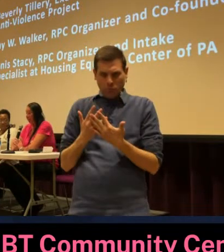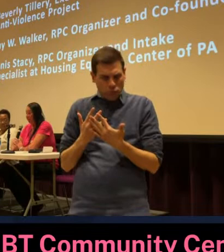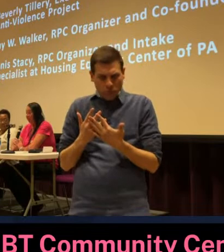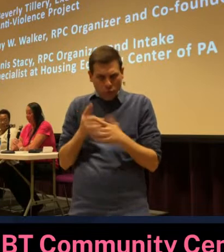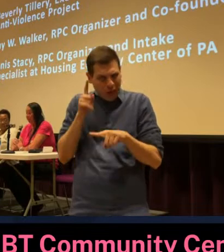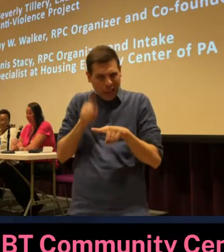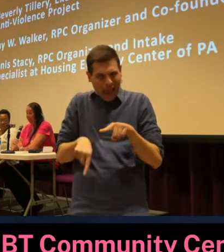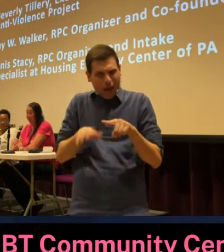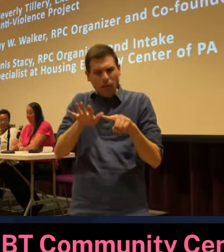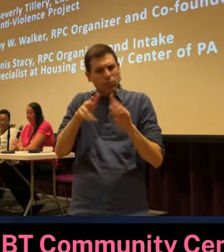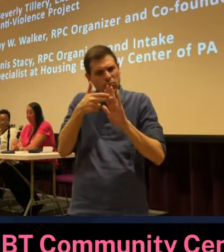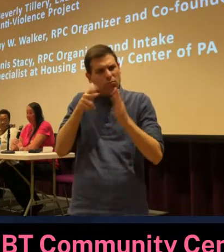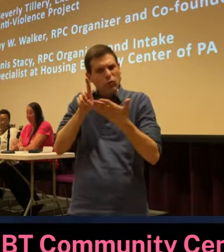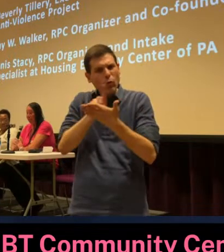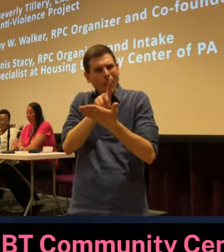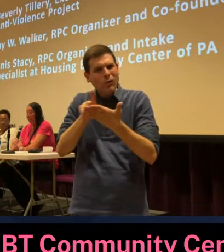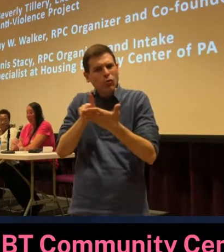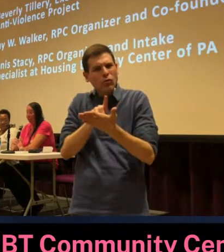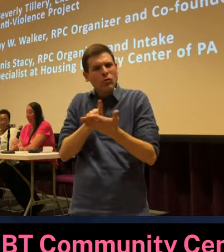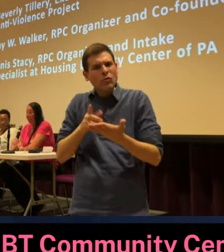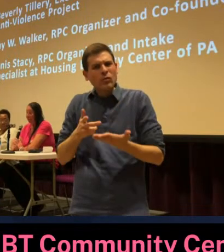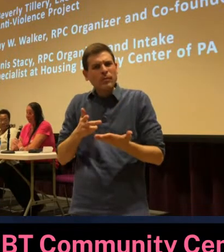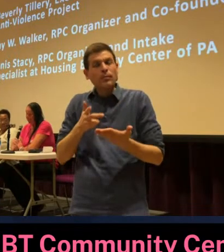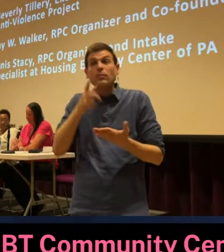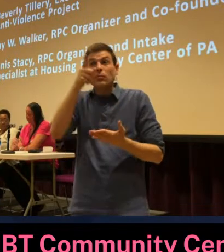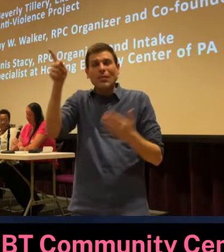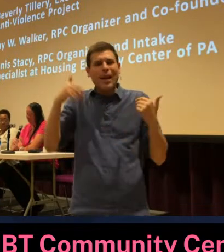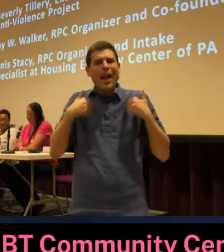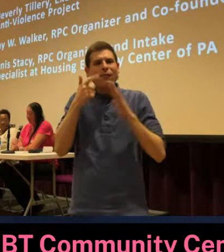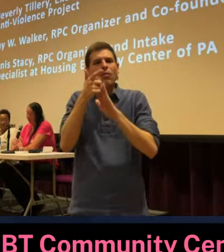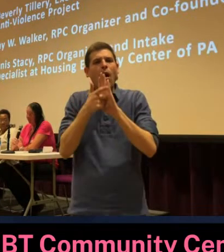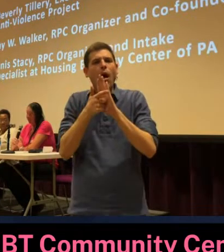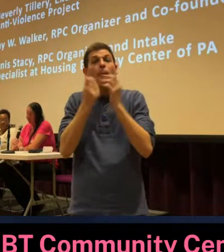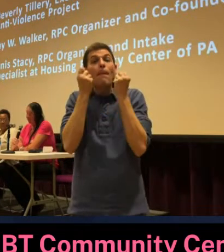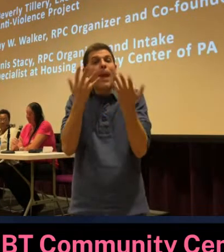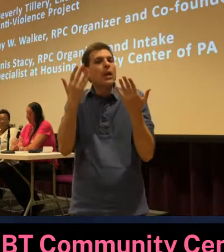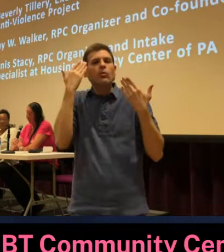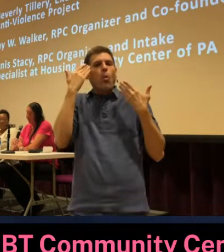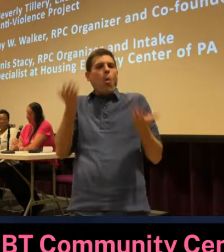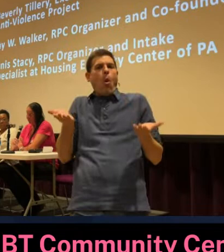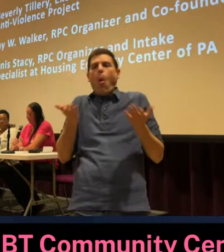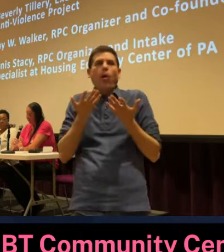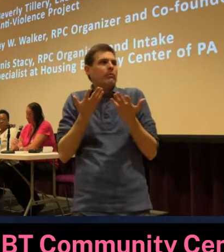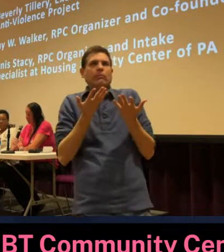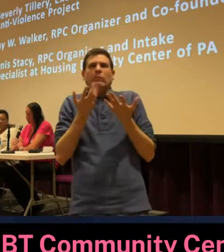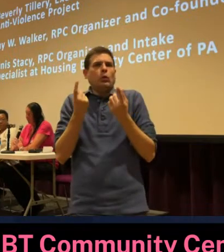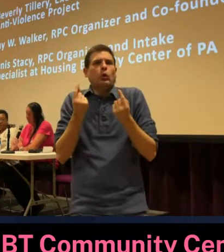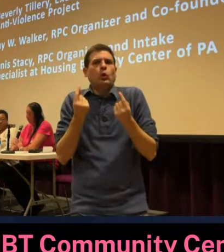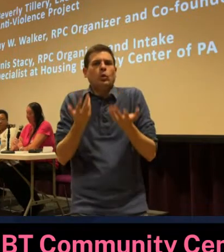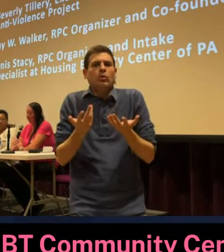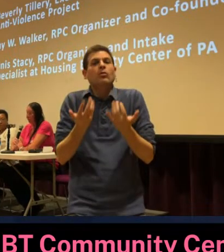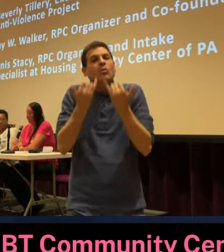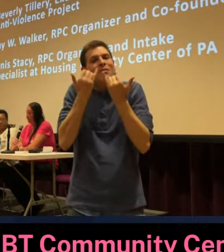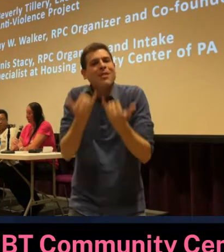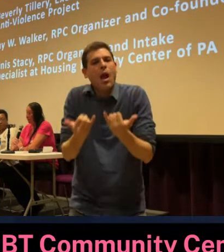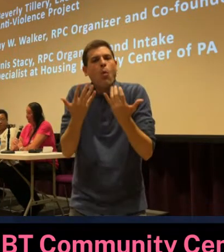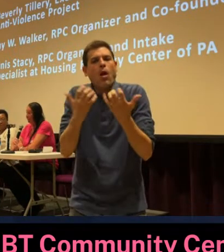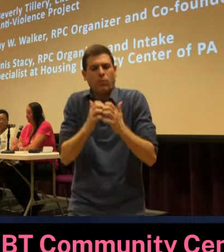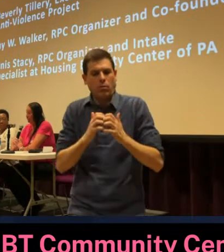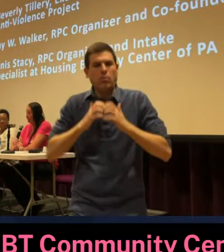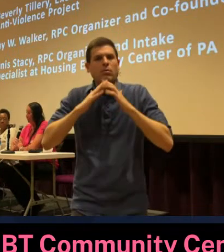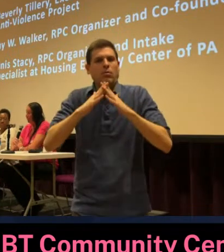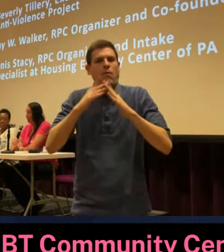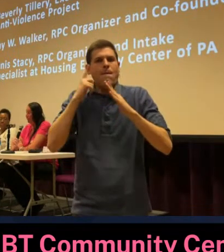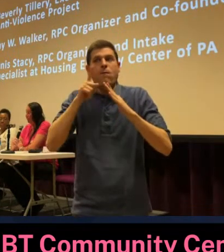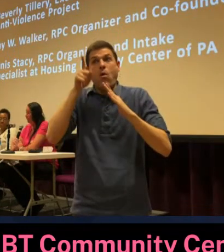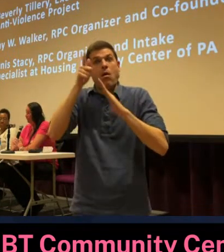get the involvement from the community in doing that. We've got the law supporting us right now. We're trying to put together